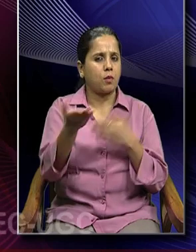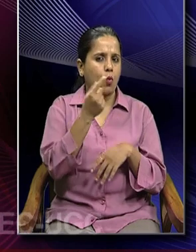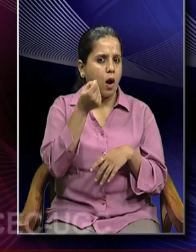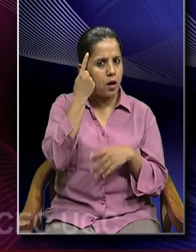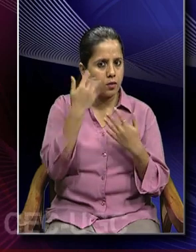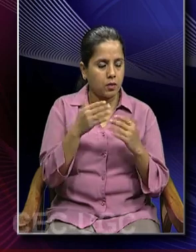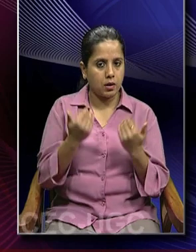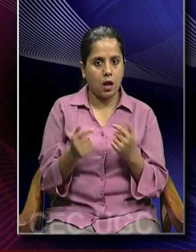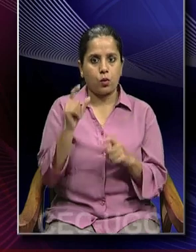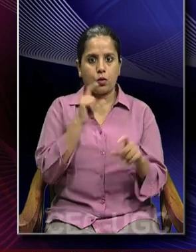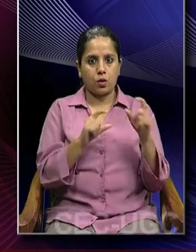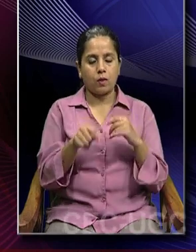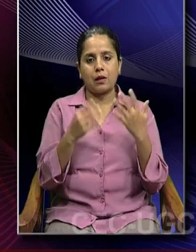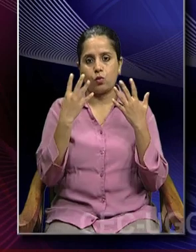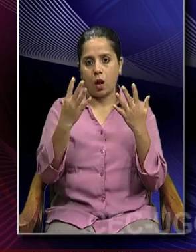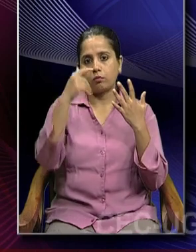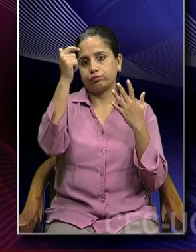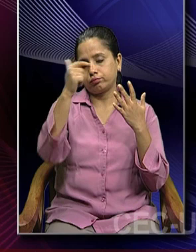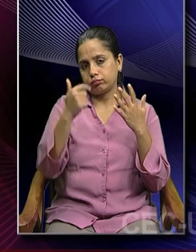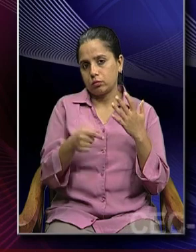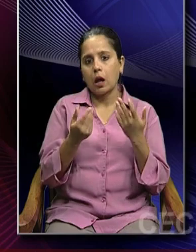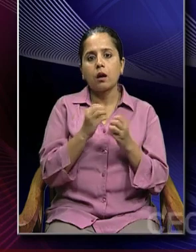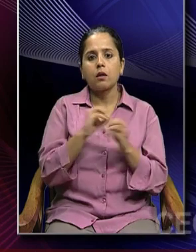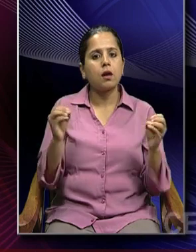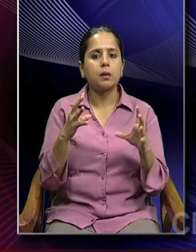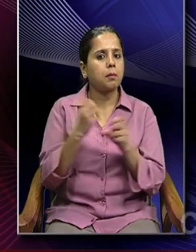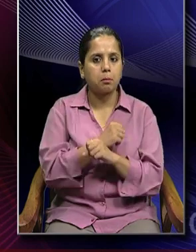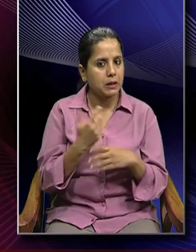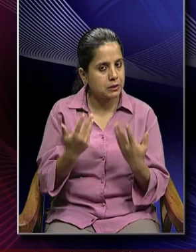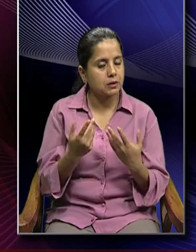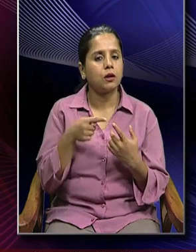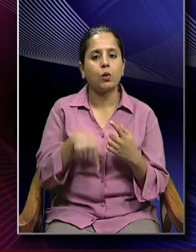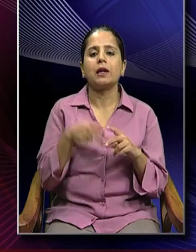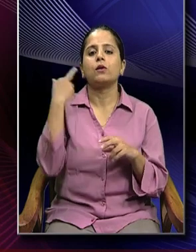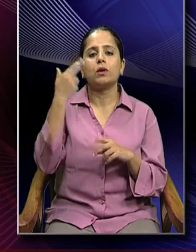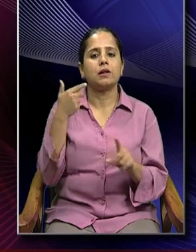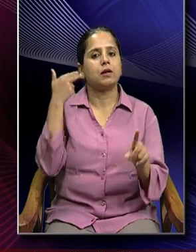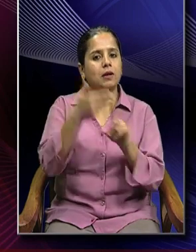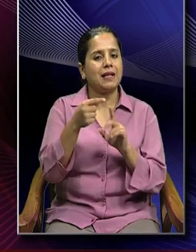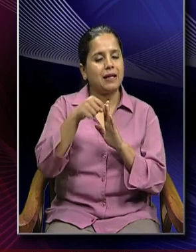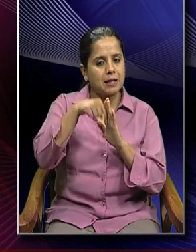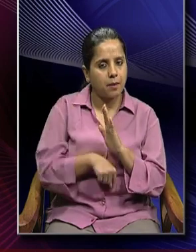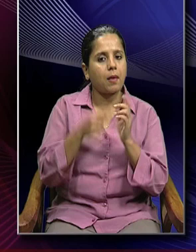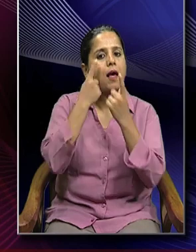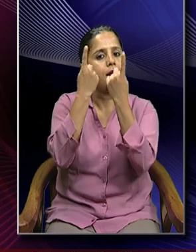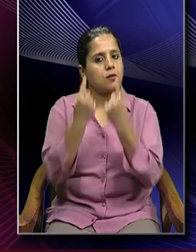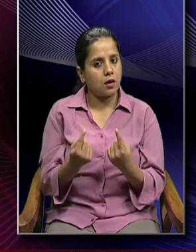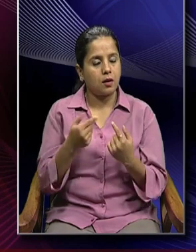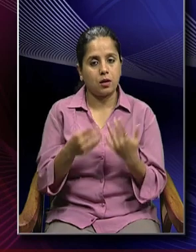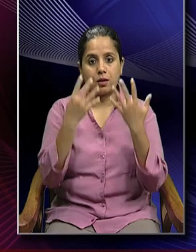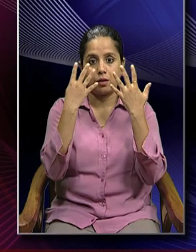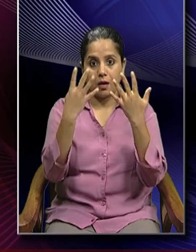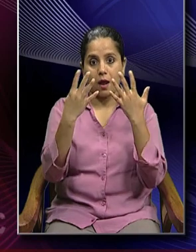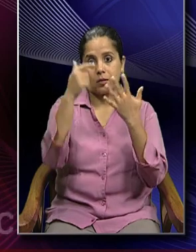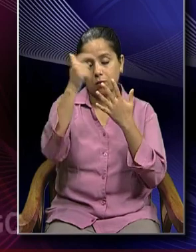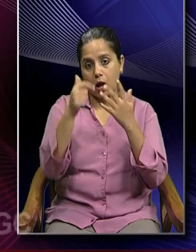after taking care of these 9 factors, nothing is left, and that is why we call it the in-depth analysis. So, in 9 points